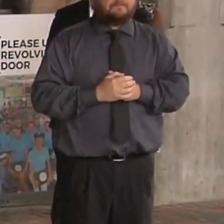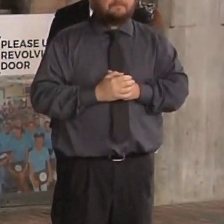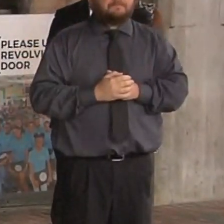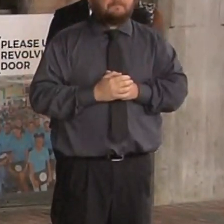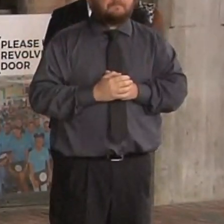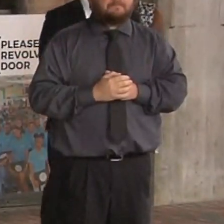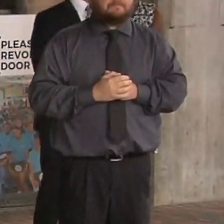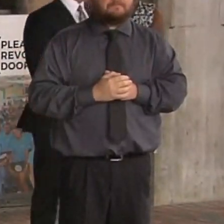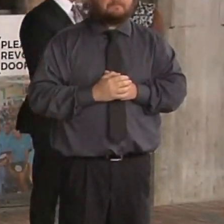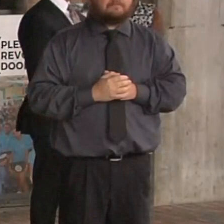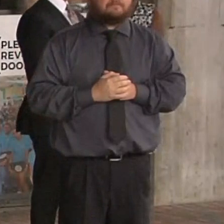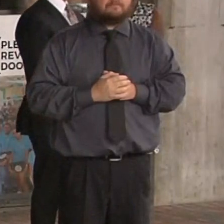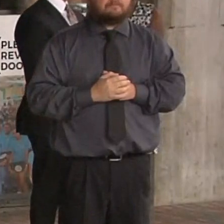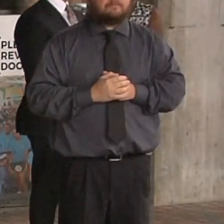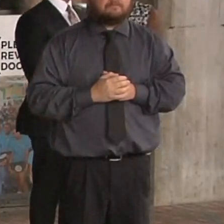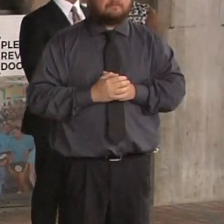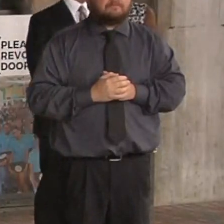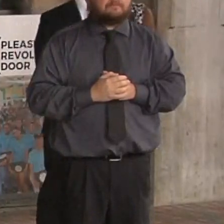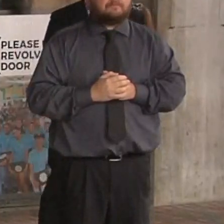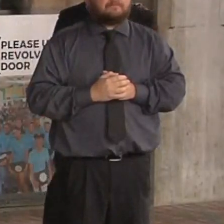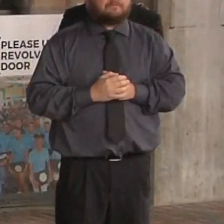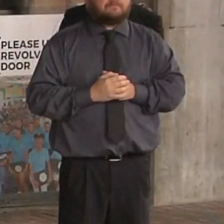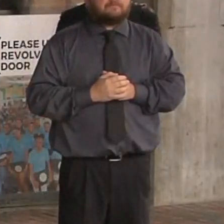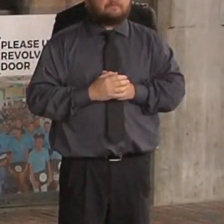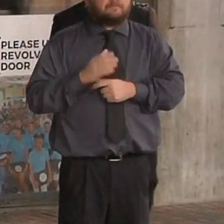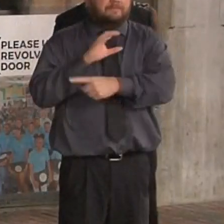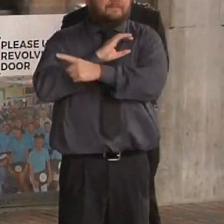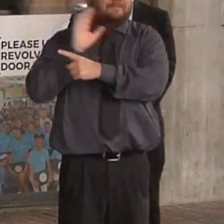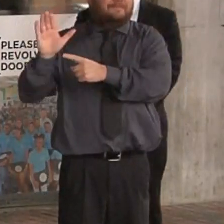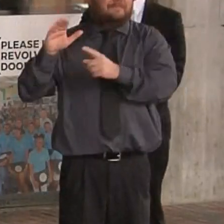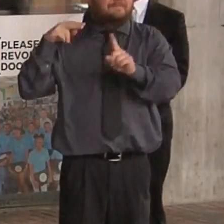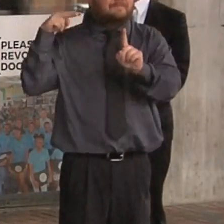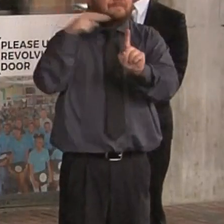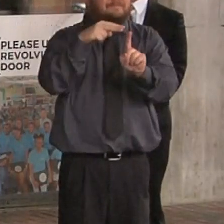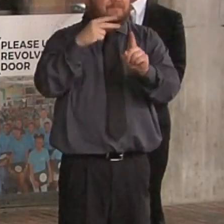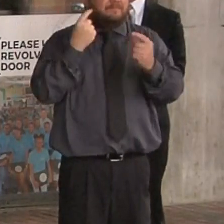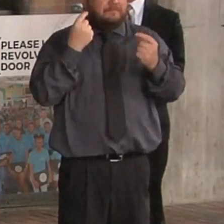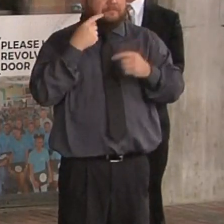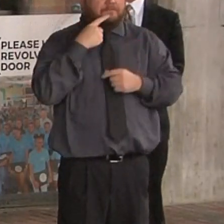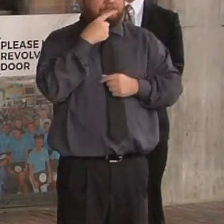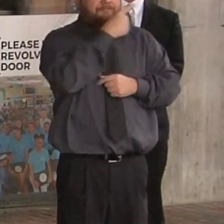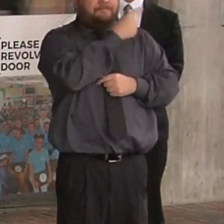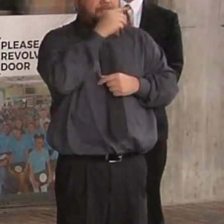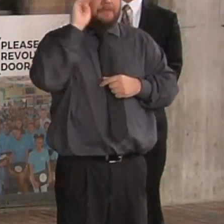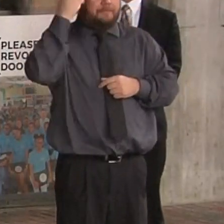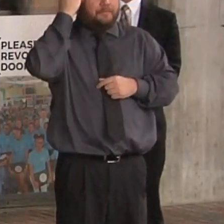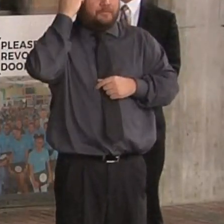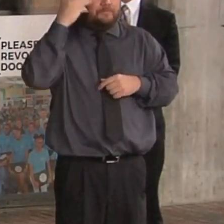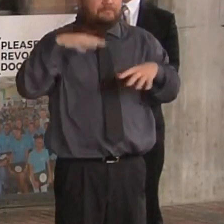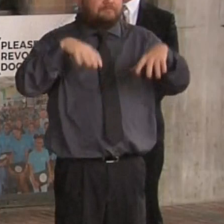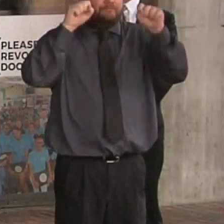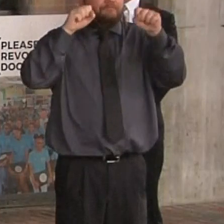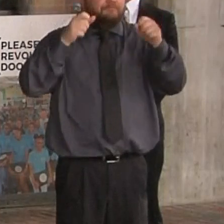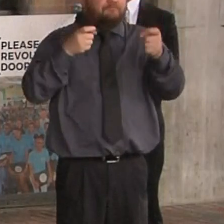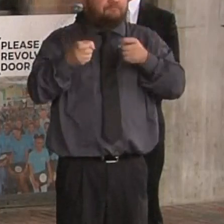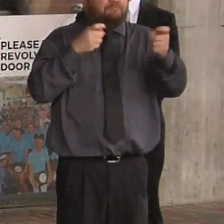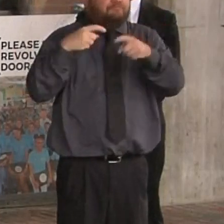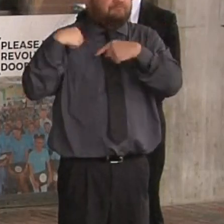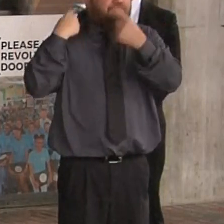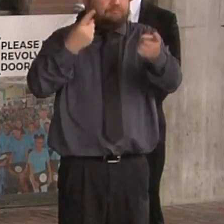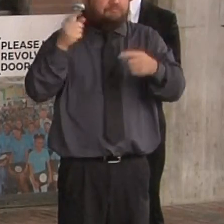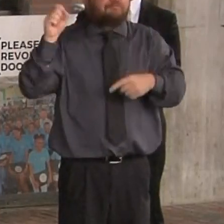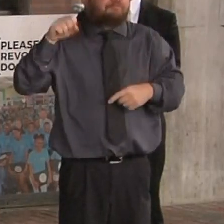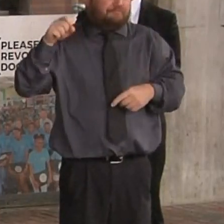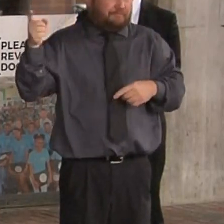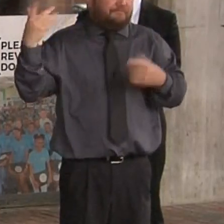since the mayor's come in, we've reviewed policies, procedures, rules, and regs. I'd just like to inform everyone